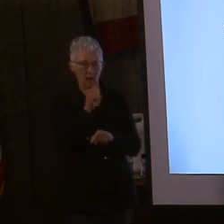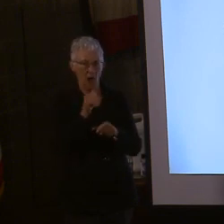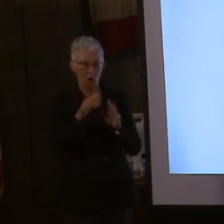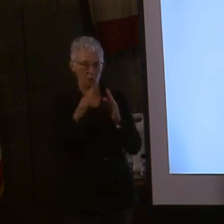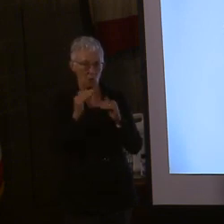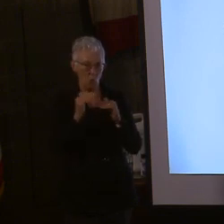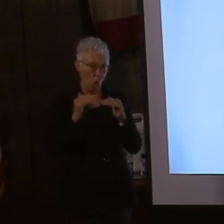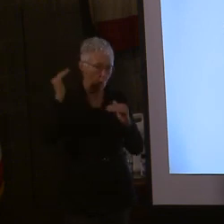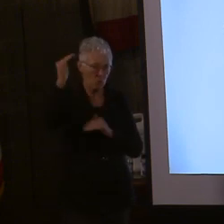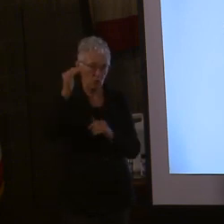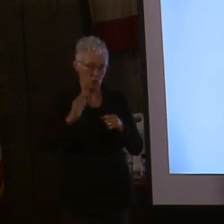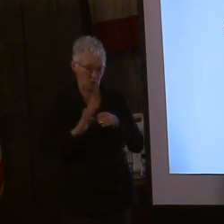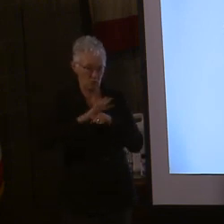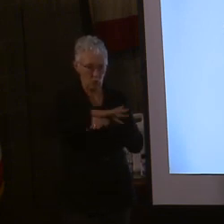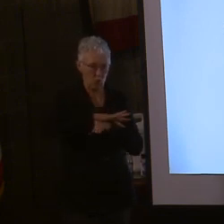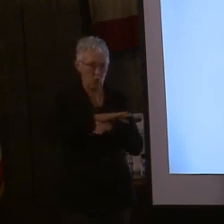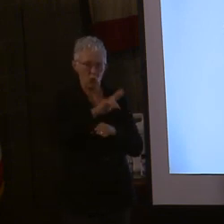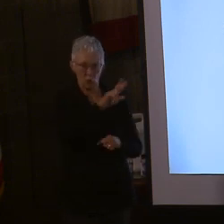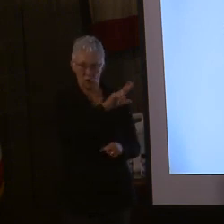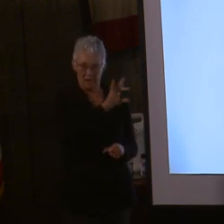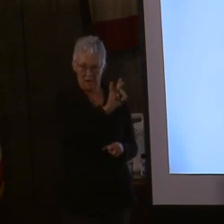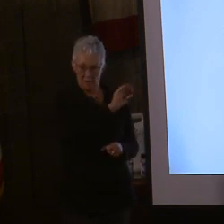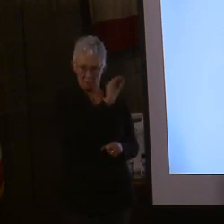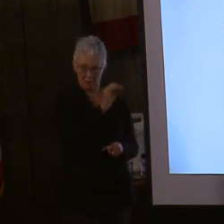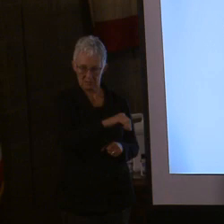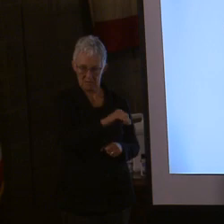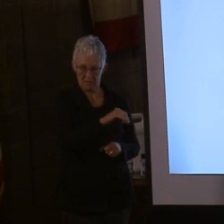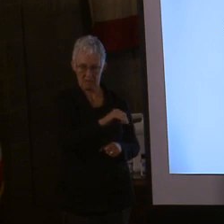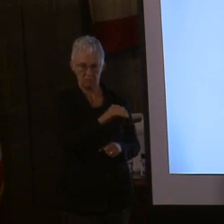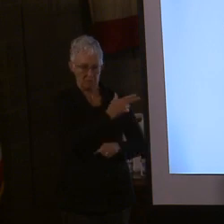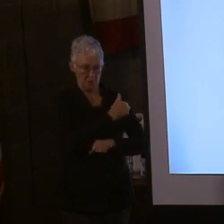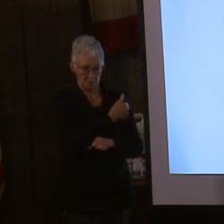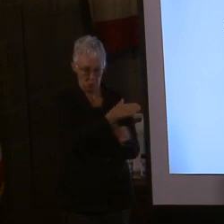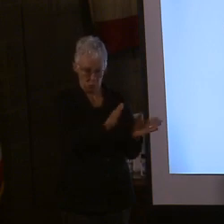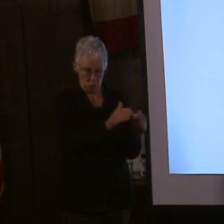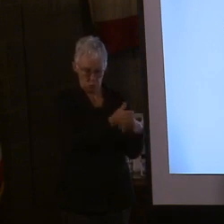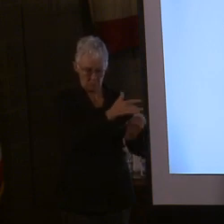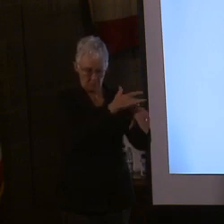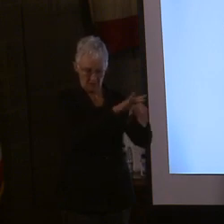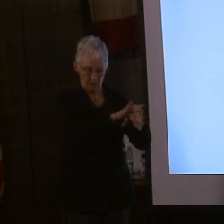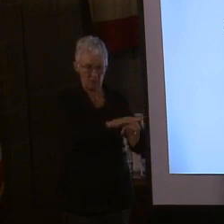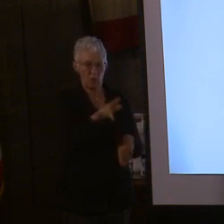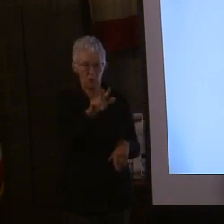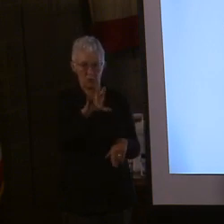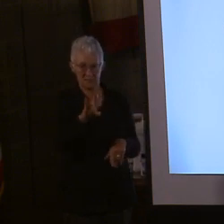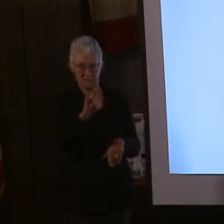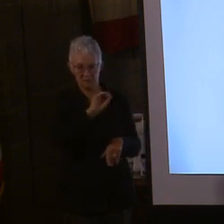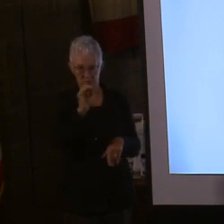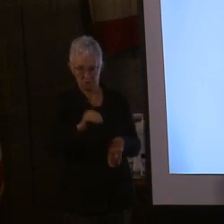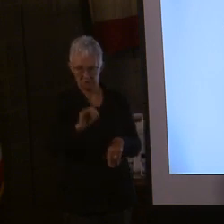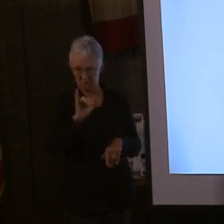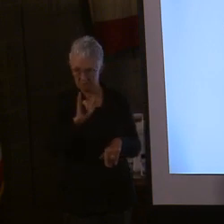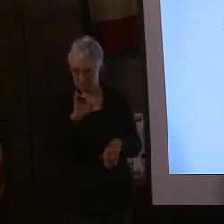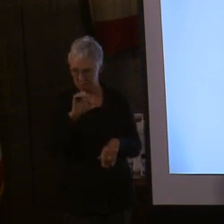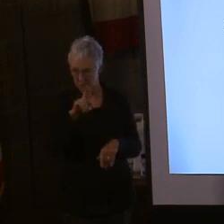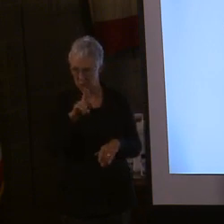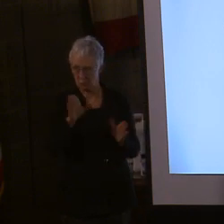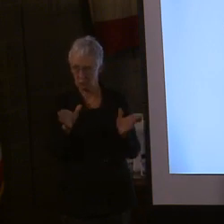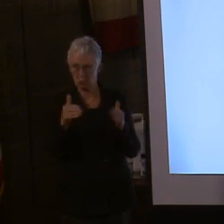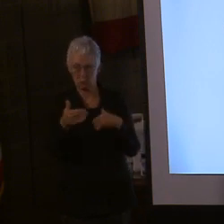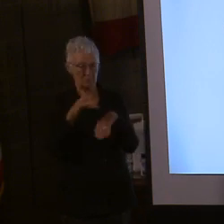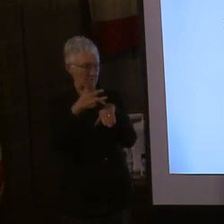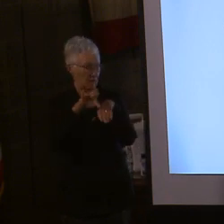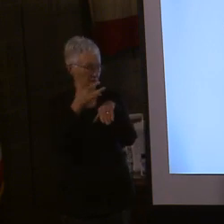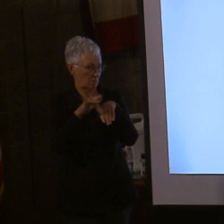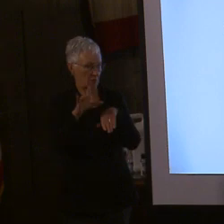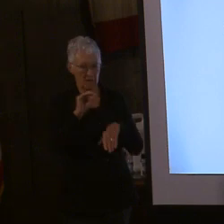of our hospital beds available today, 37% of our ICU beds available, and 78% of our ventilators are available. So we